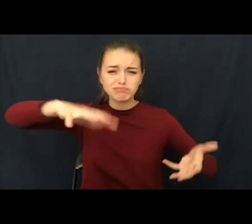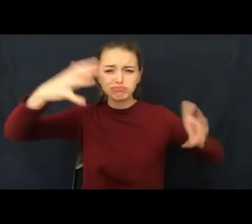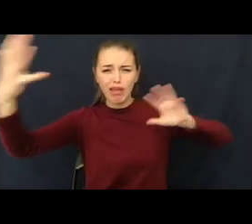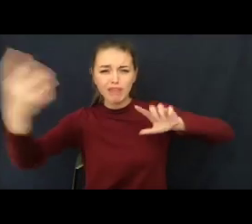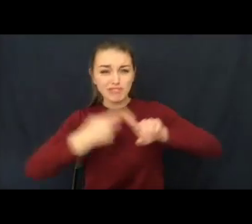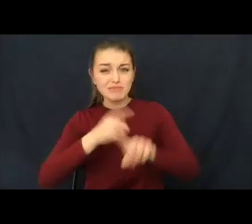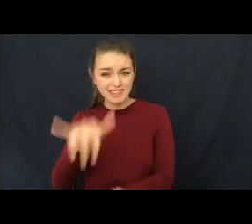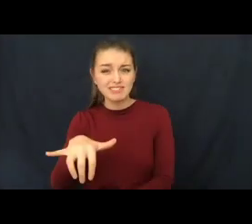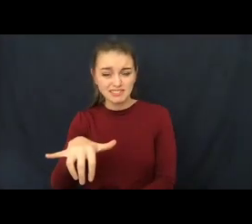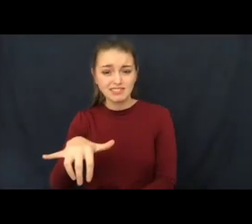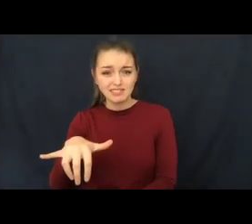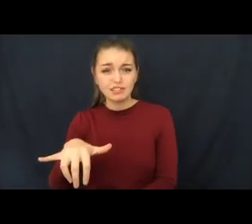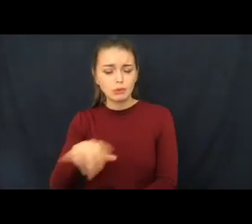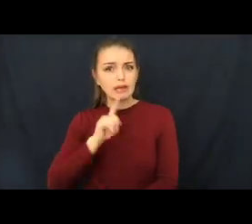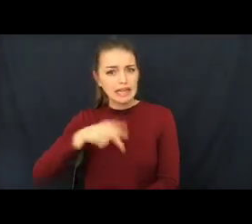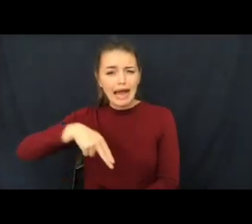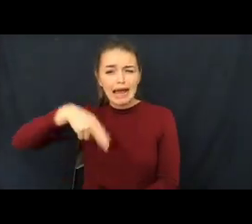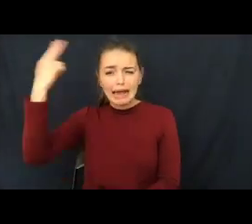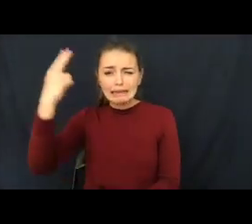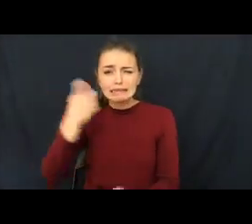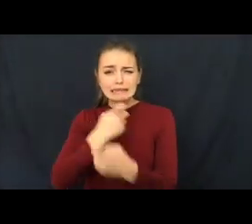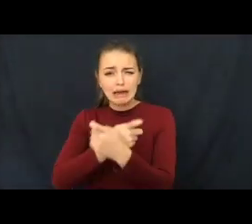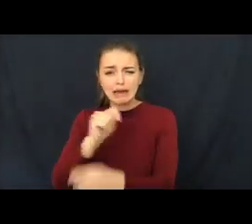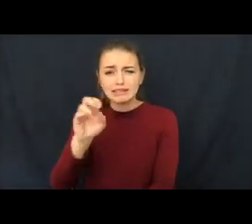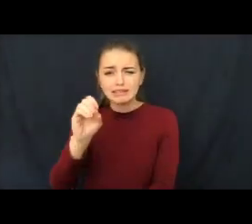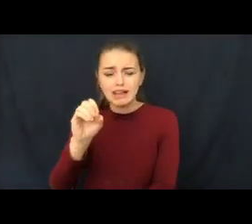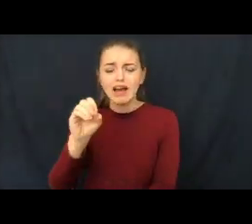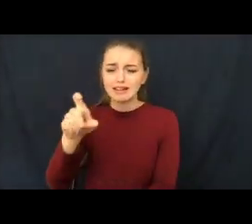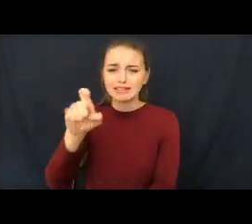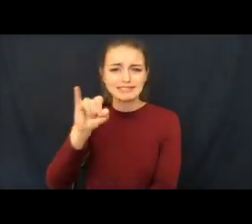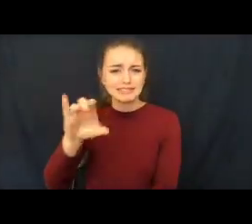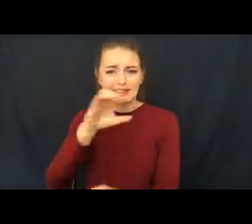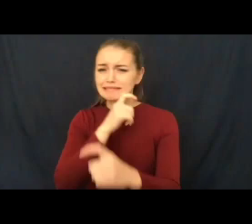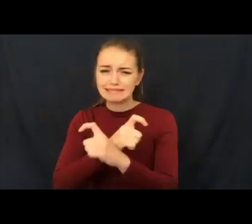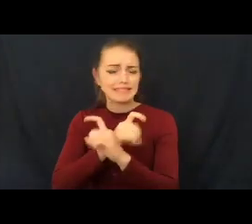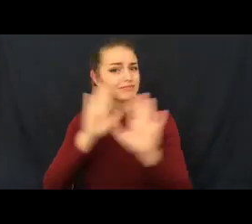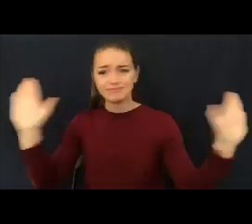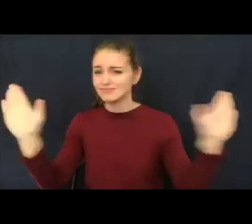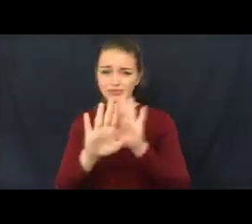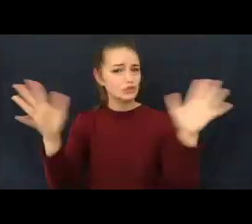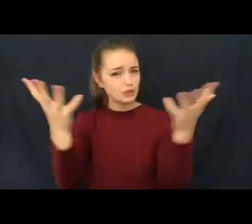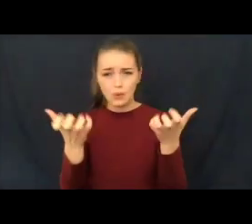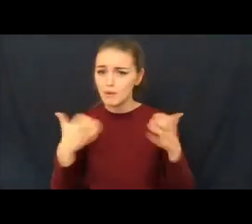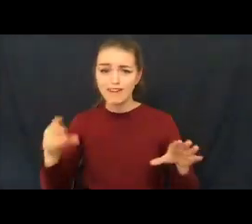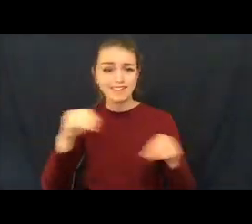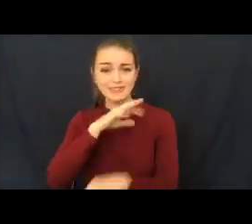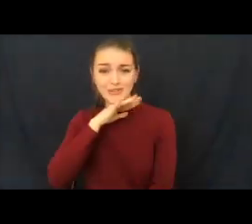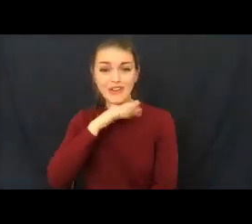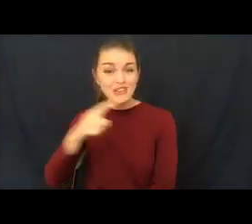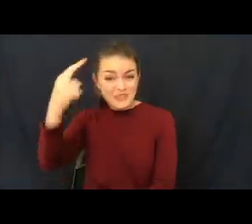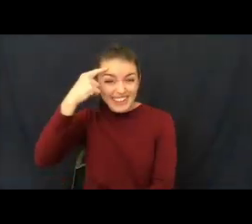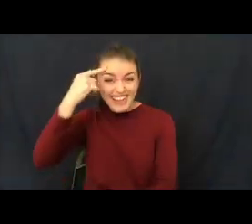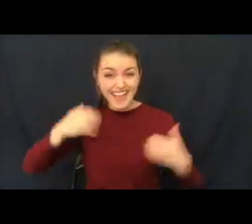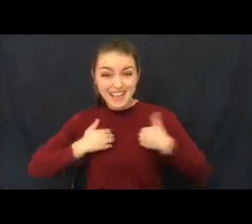is very highly toxic material, so we don't want that in our soil. No. Do you think animals want to eat